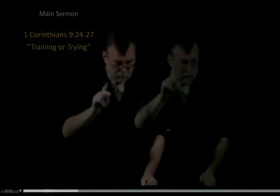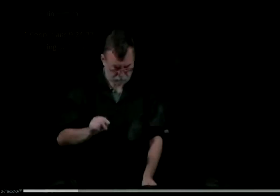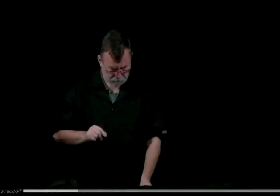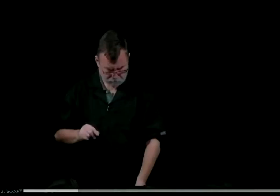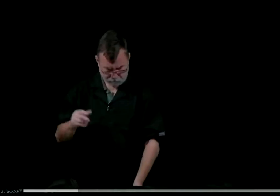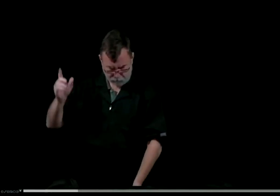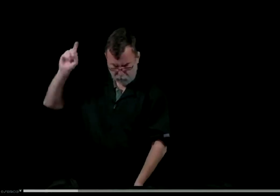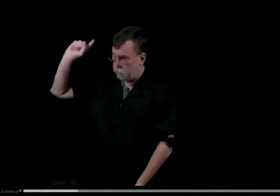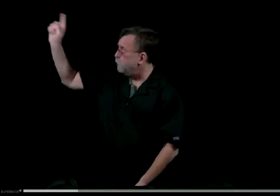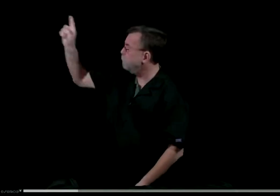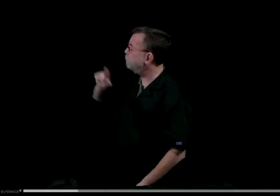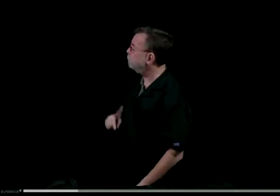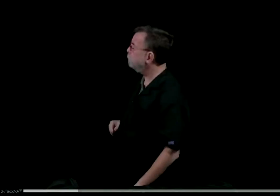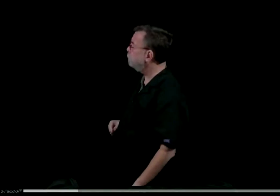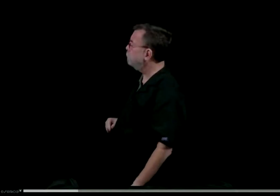We'll read those two slides together.